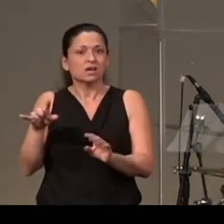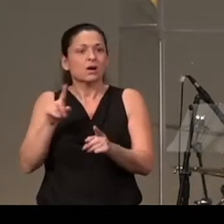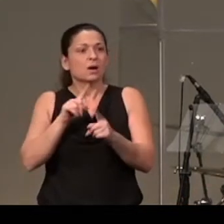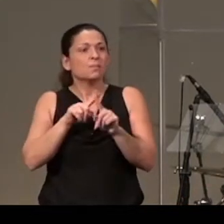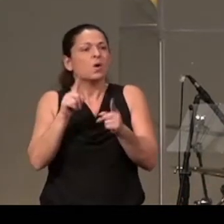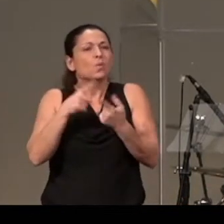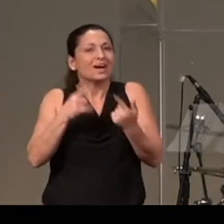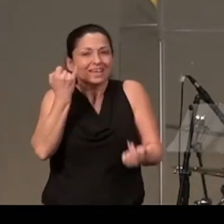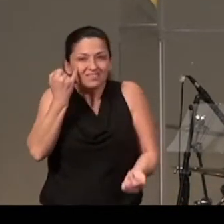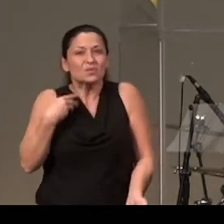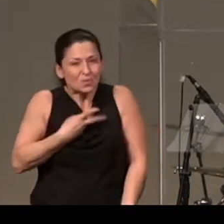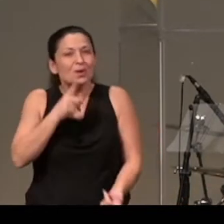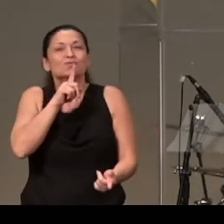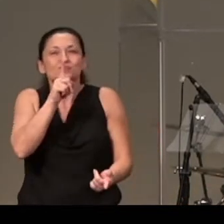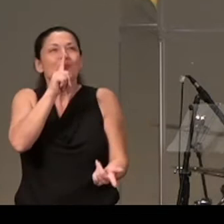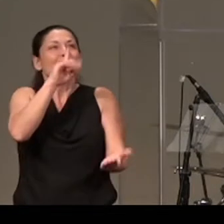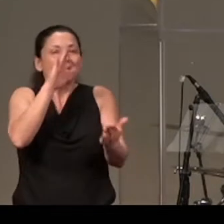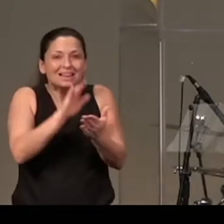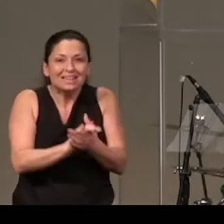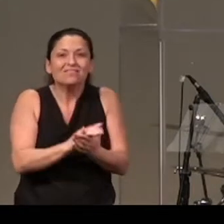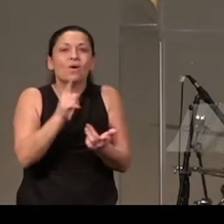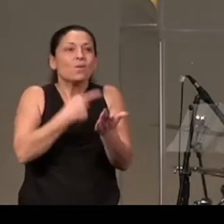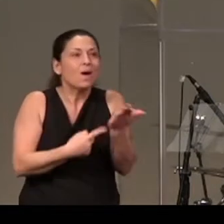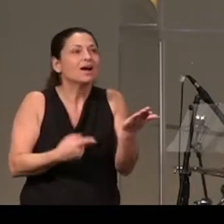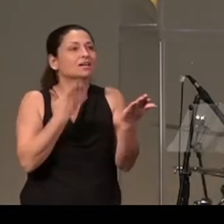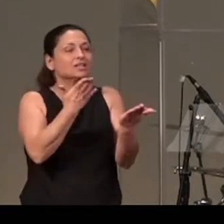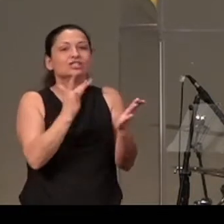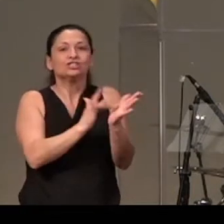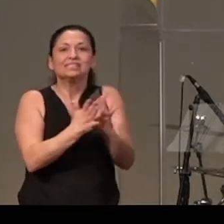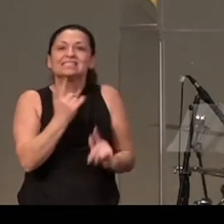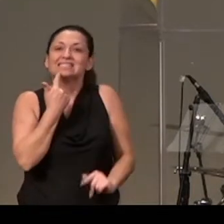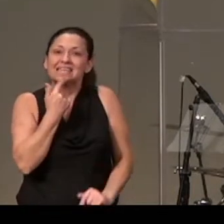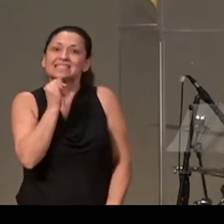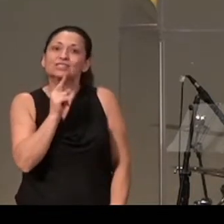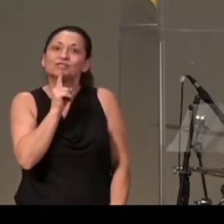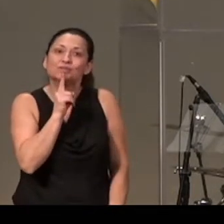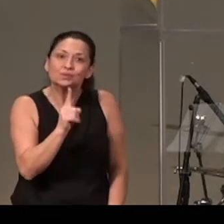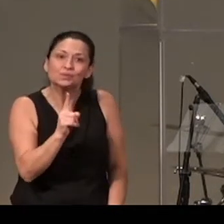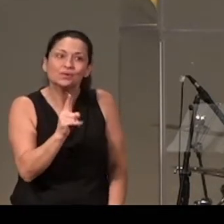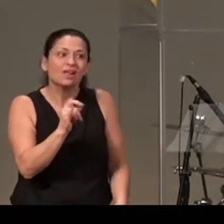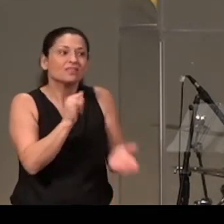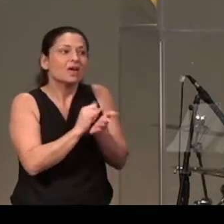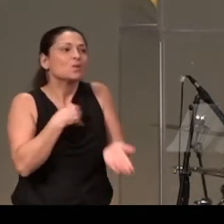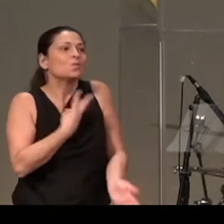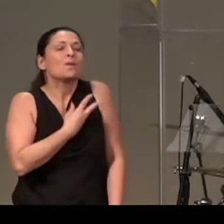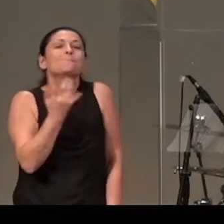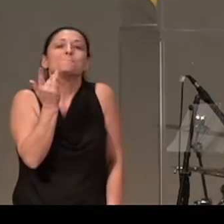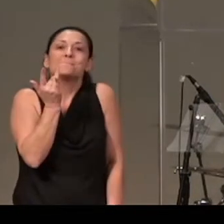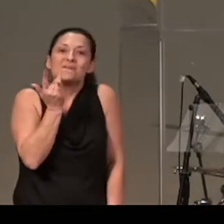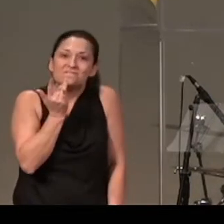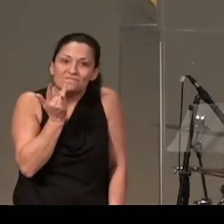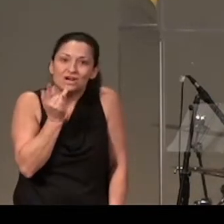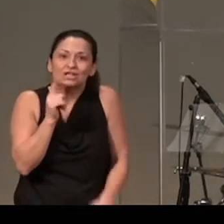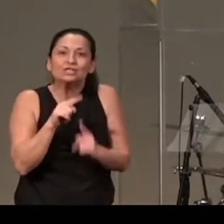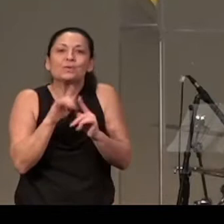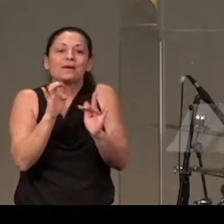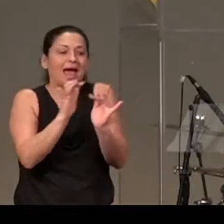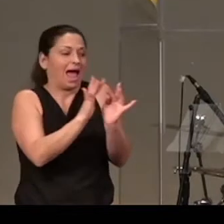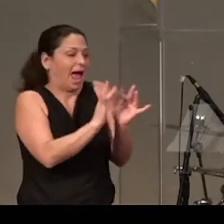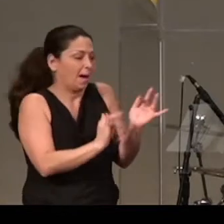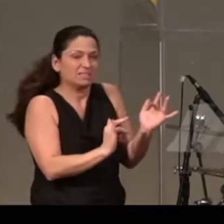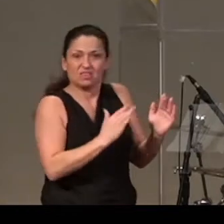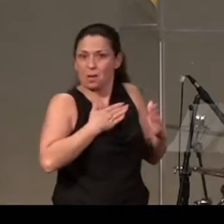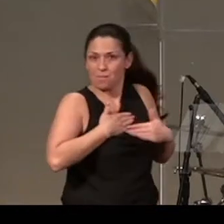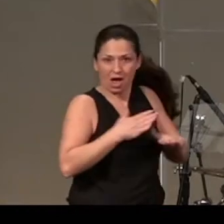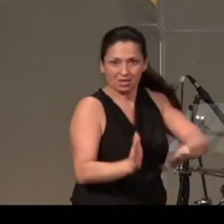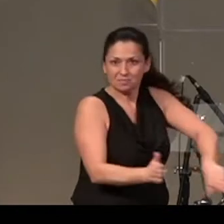believed? What if we believe what Jesus said is true, that we prefer to be absent from the body and